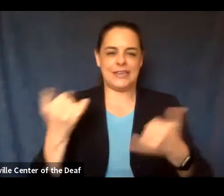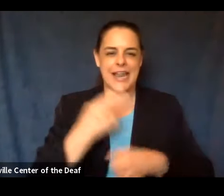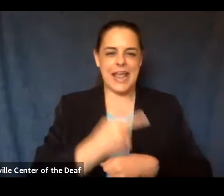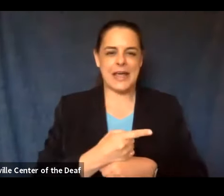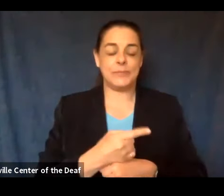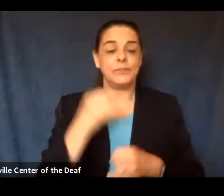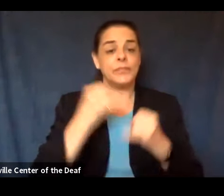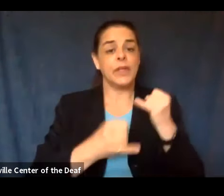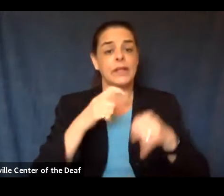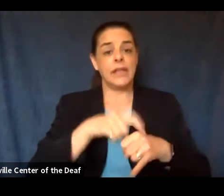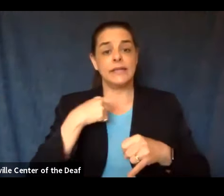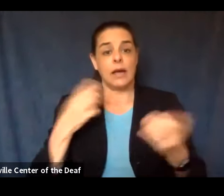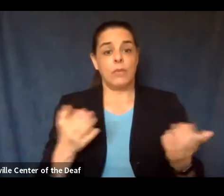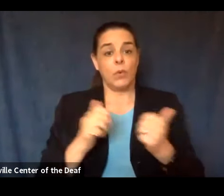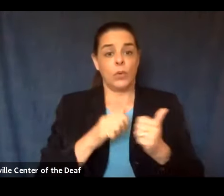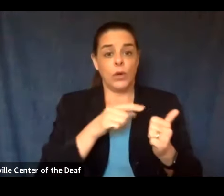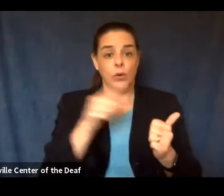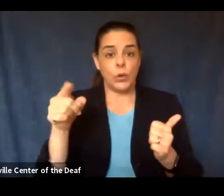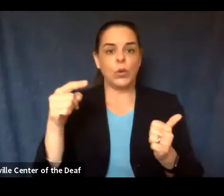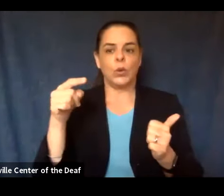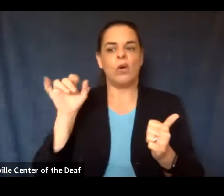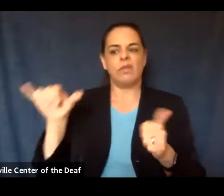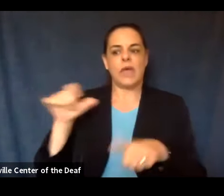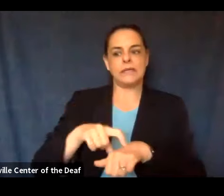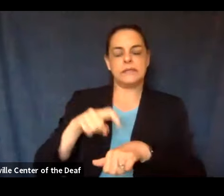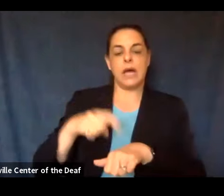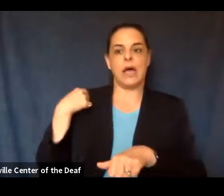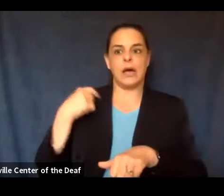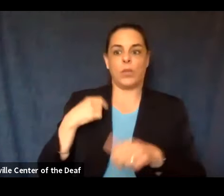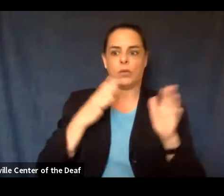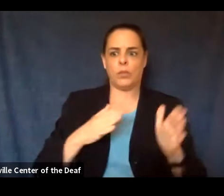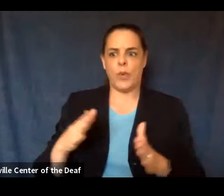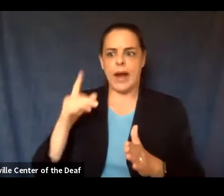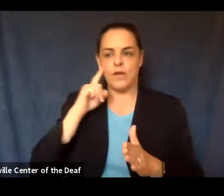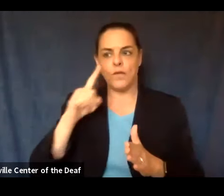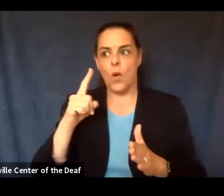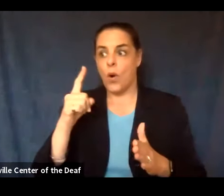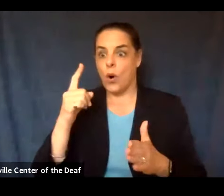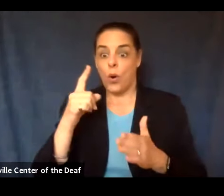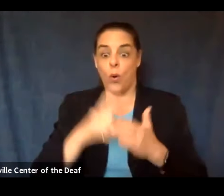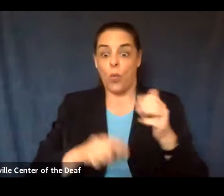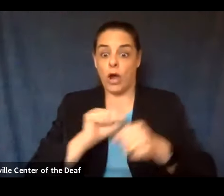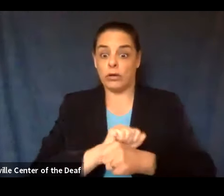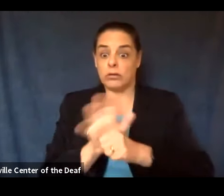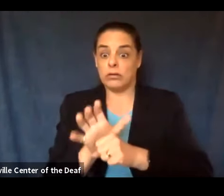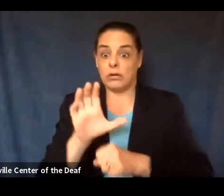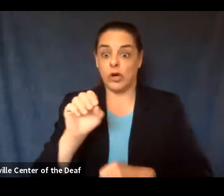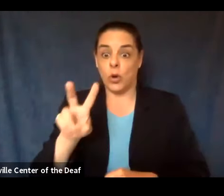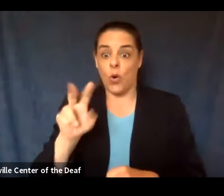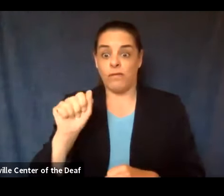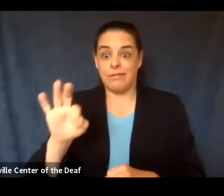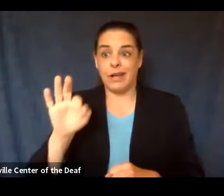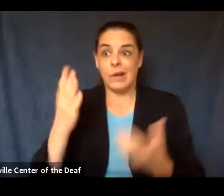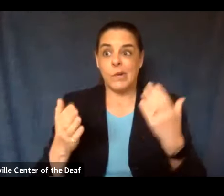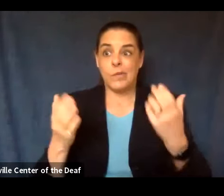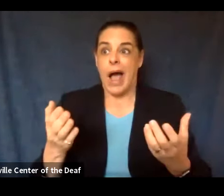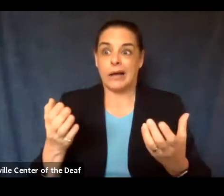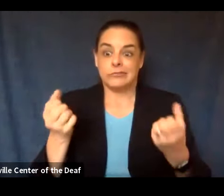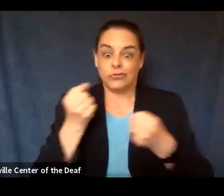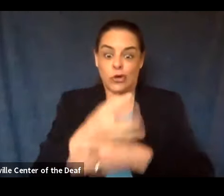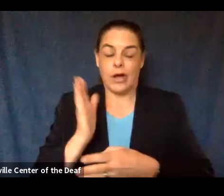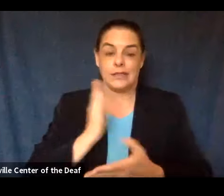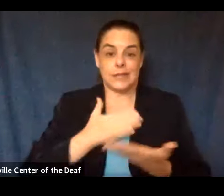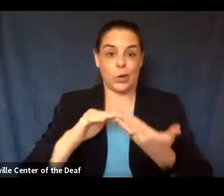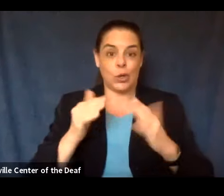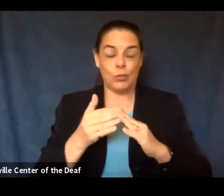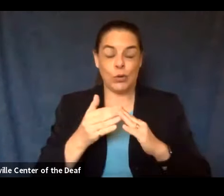with you, we were preparing for the worst of what COVID may bring to our community. One thing that I have been proud